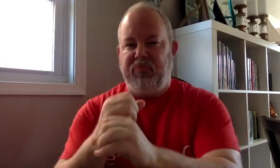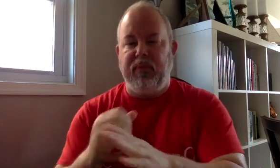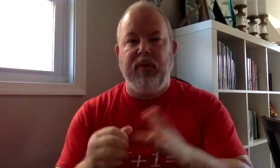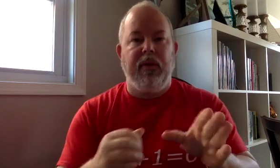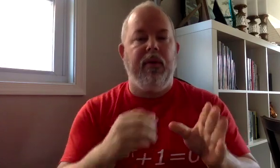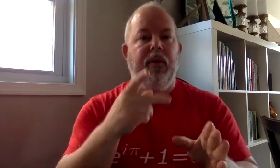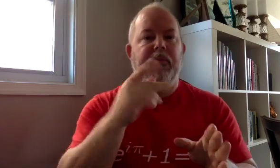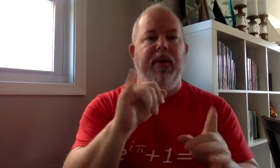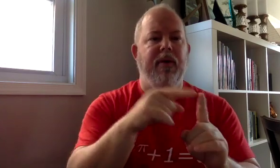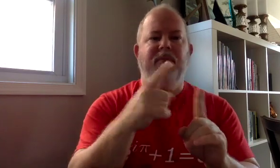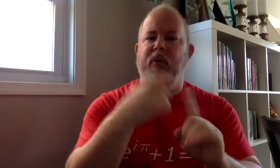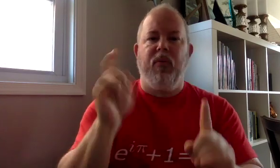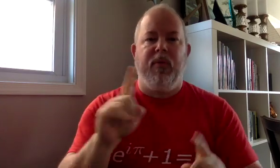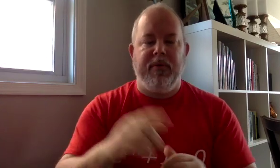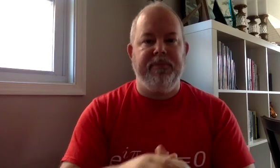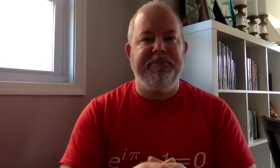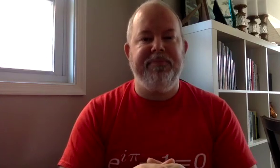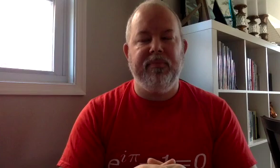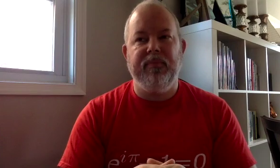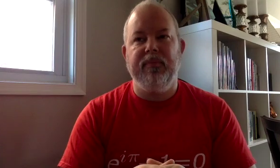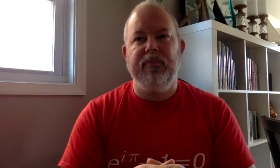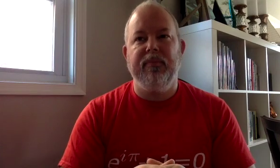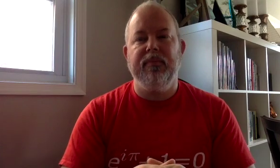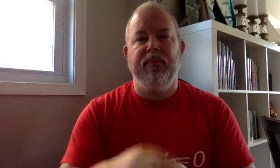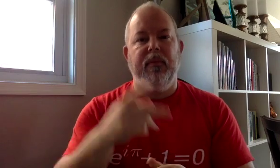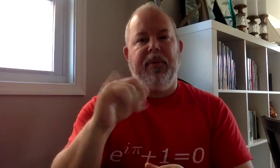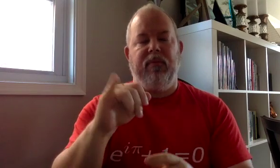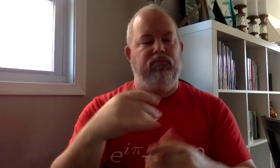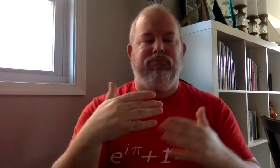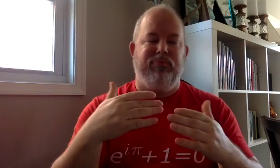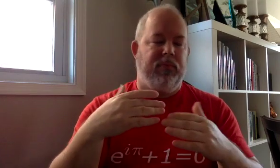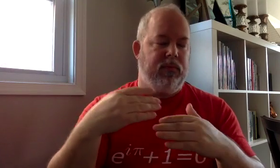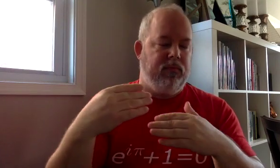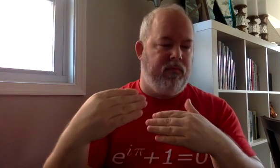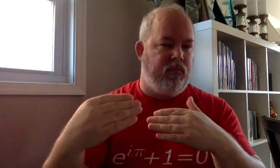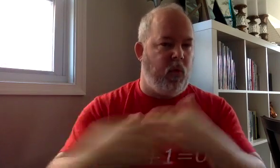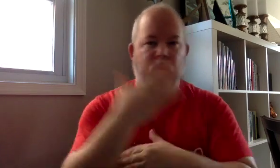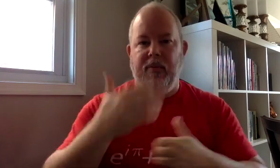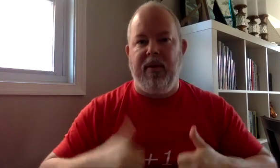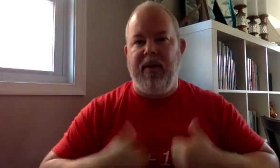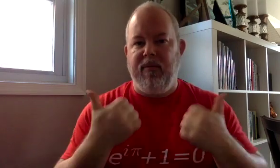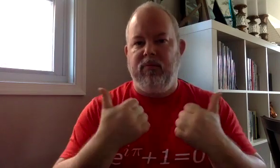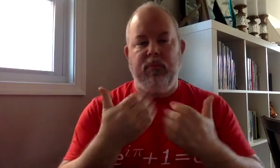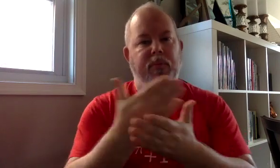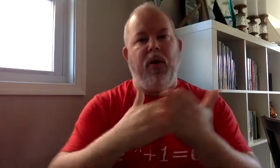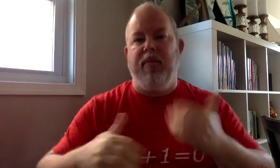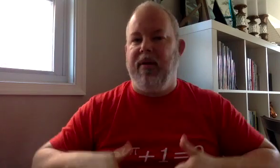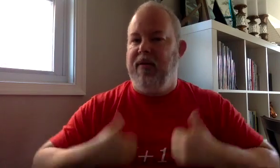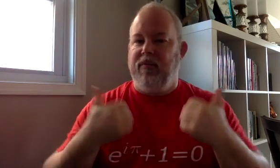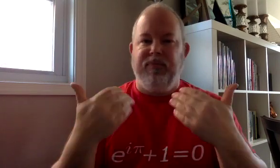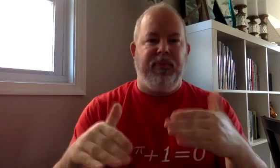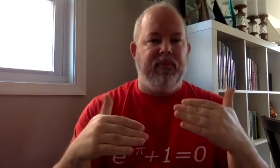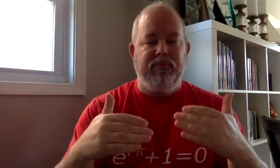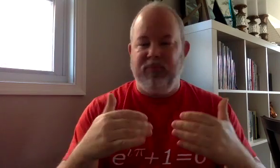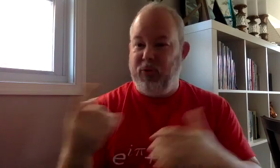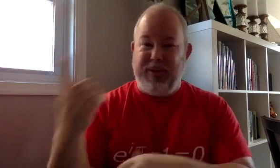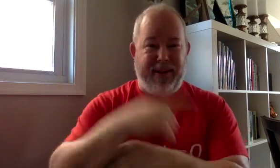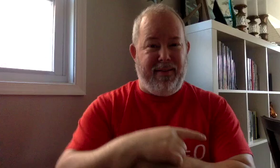over everywhere, not just here, but also China's foreign ministry, and out of the mouth of people from Russia pushing this